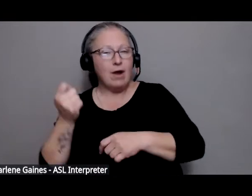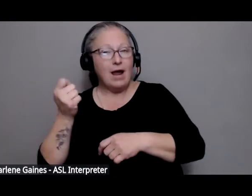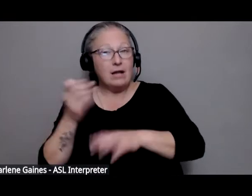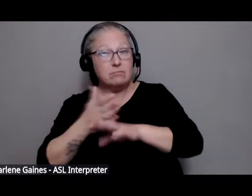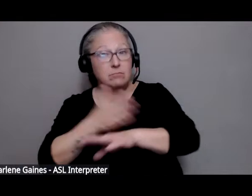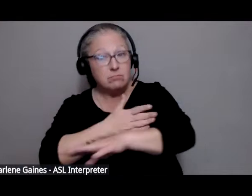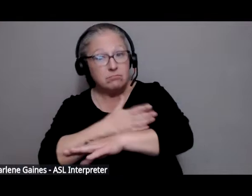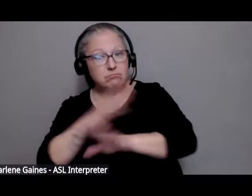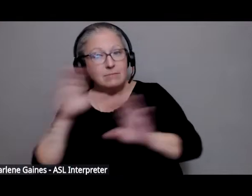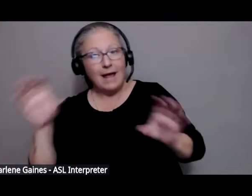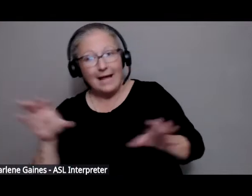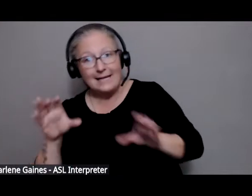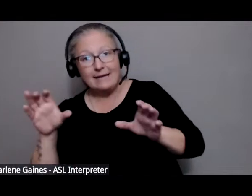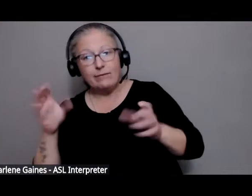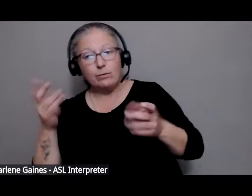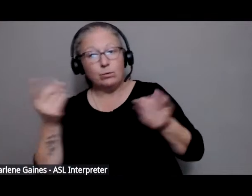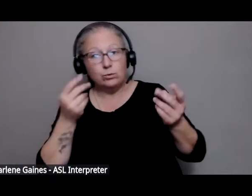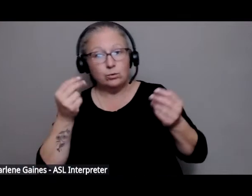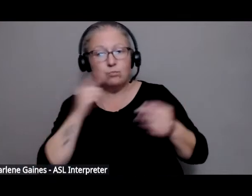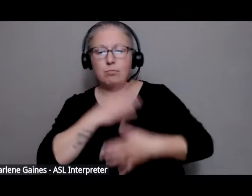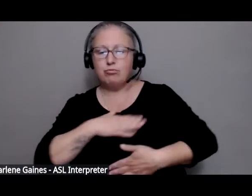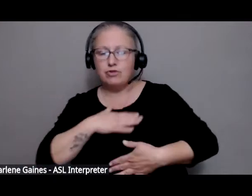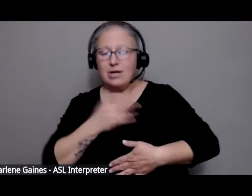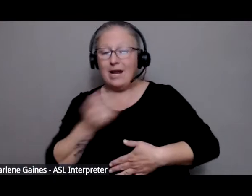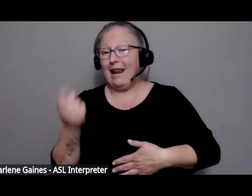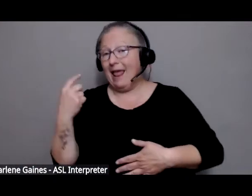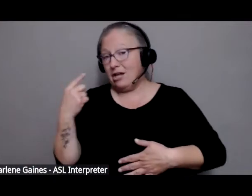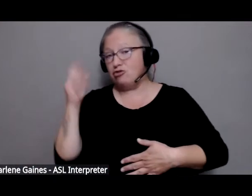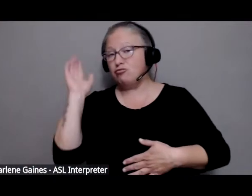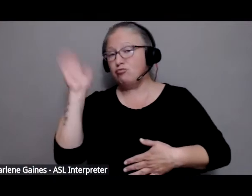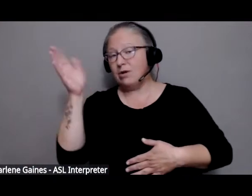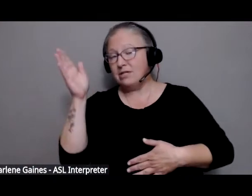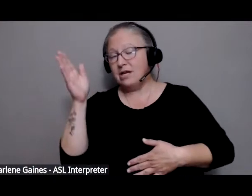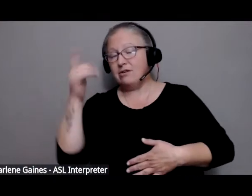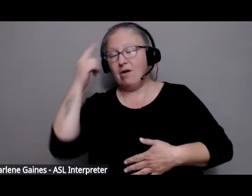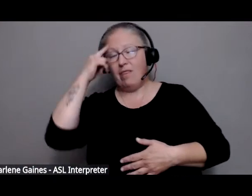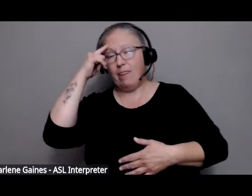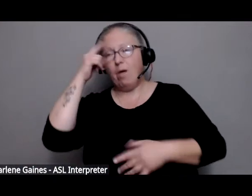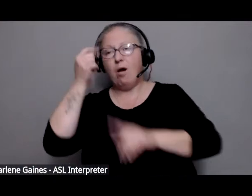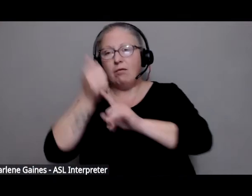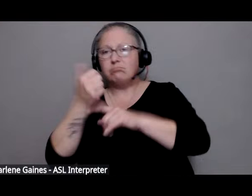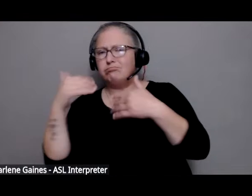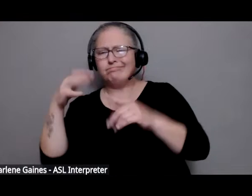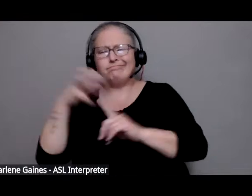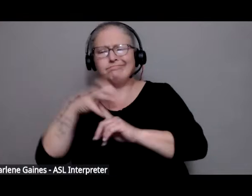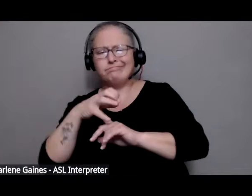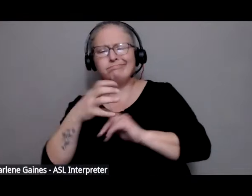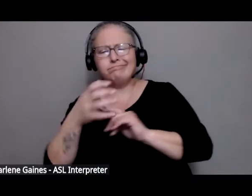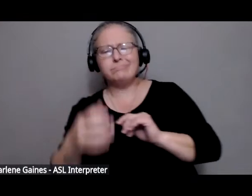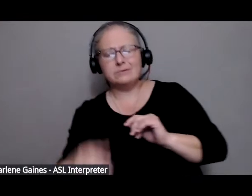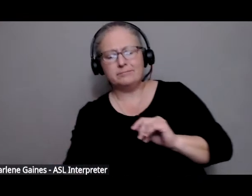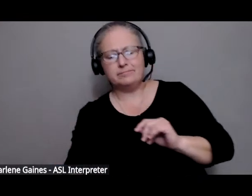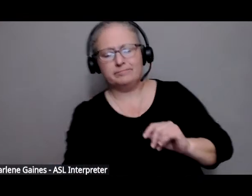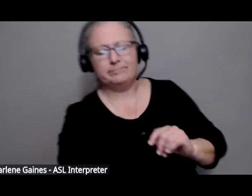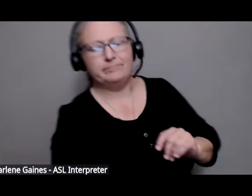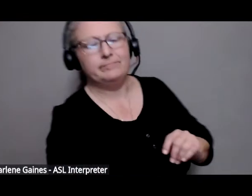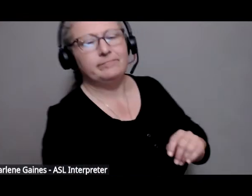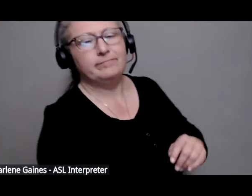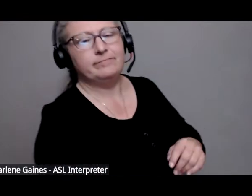the activities that we're doing. I really appreciated last year's presentation. I thought it was superb. So